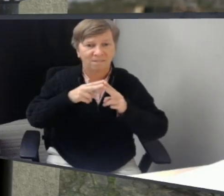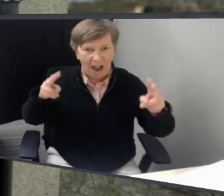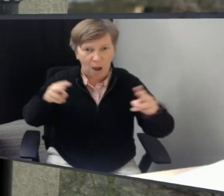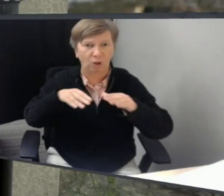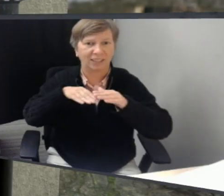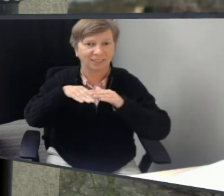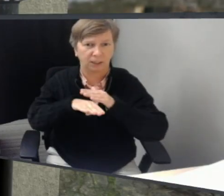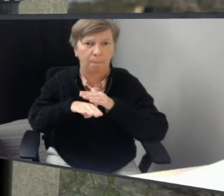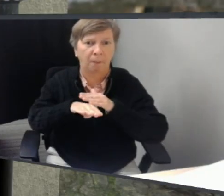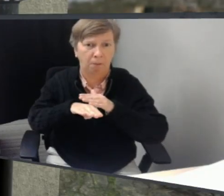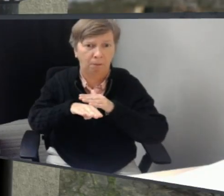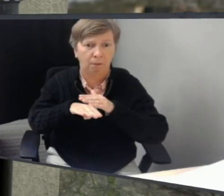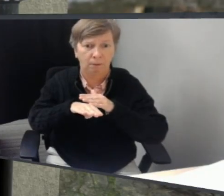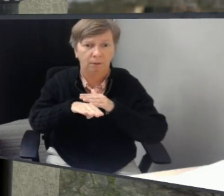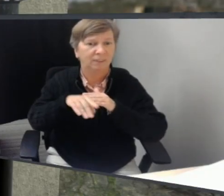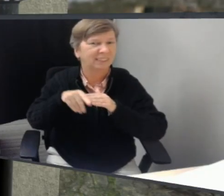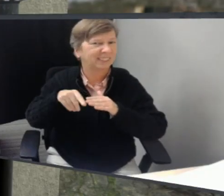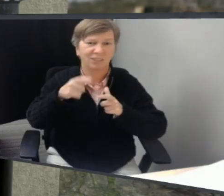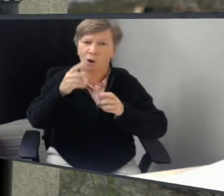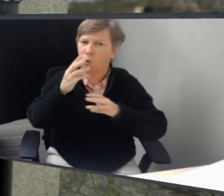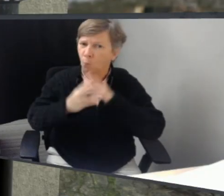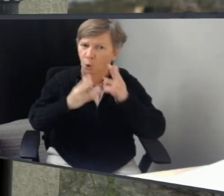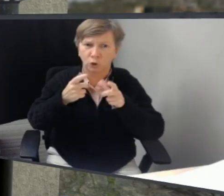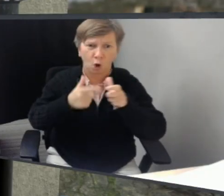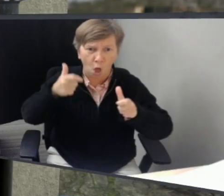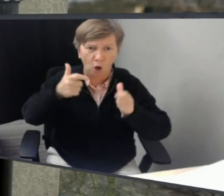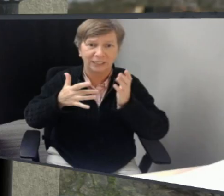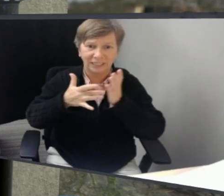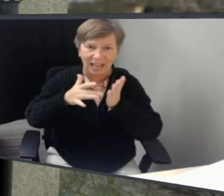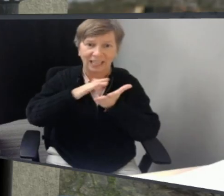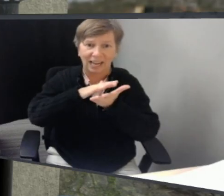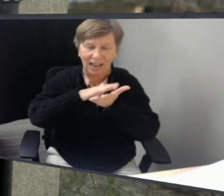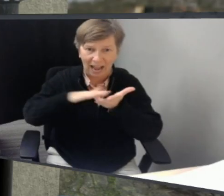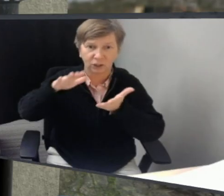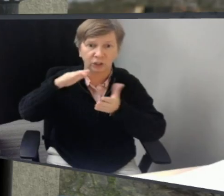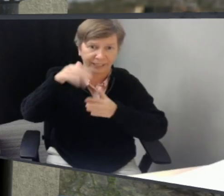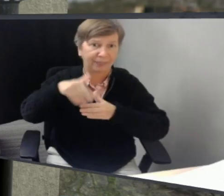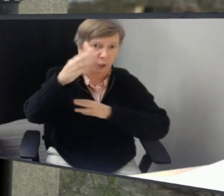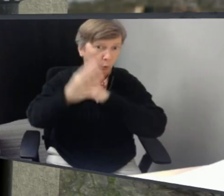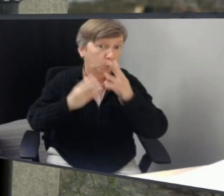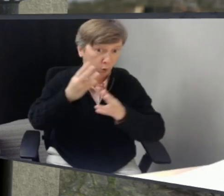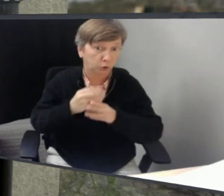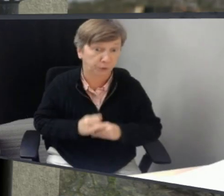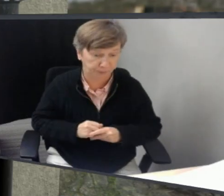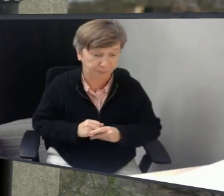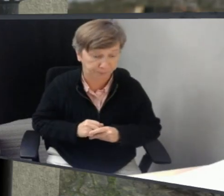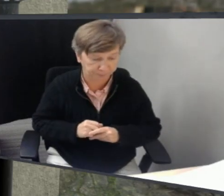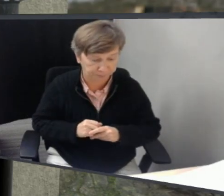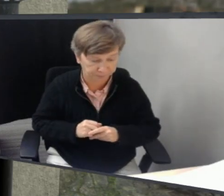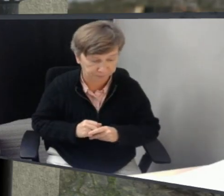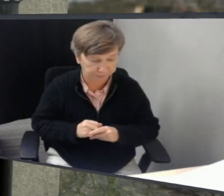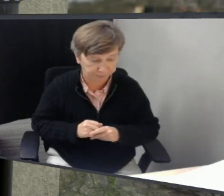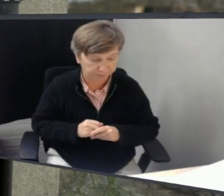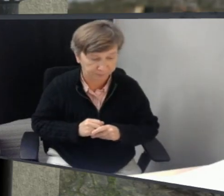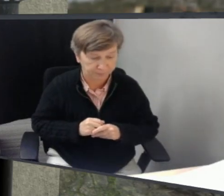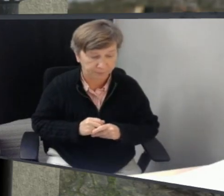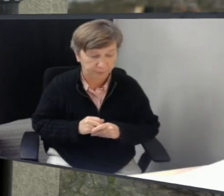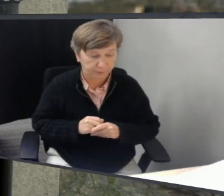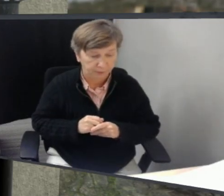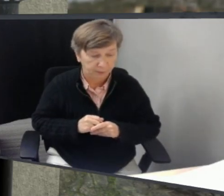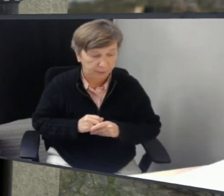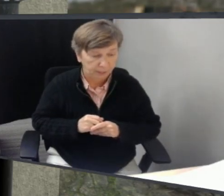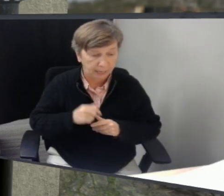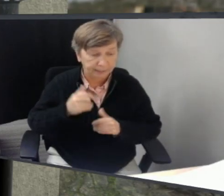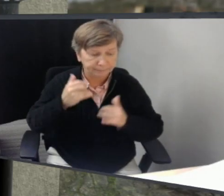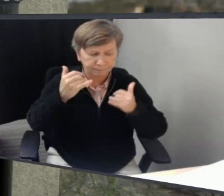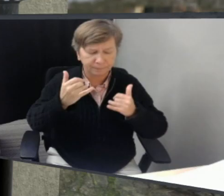countries. And I mentioned this, and why NTID is special is because it is very accessible. It is